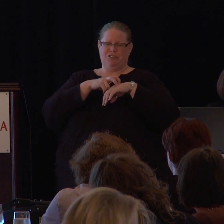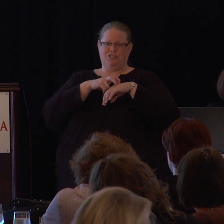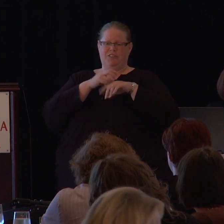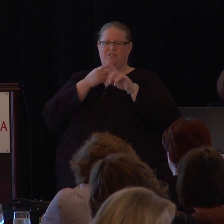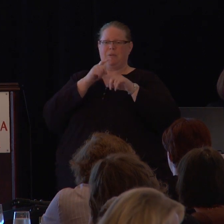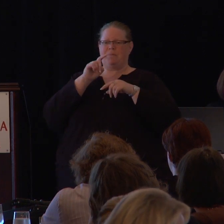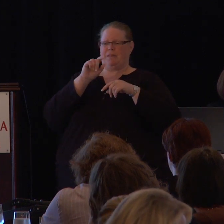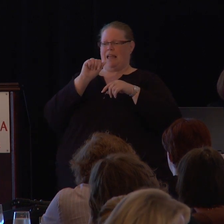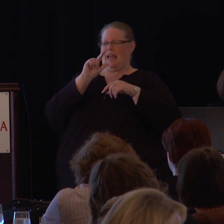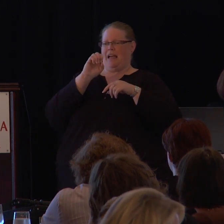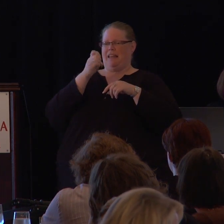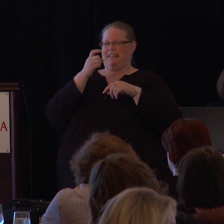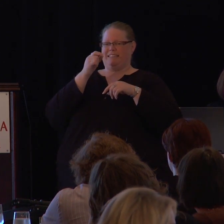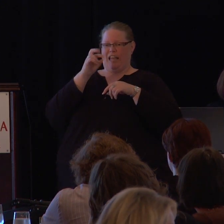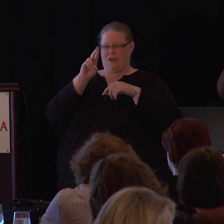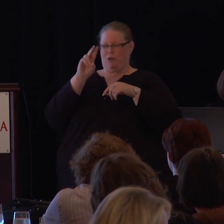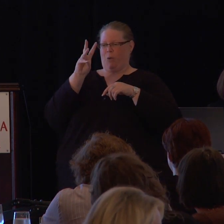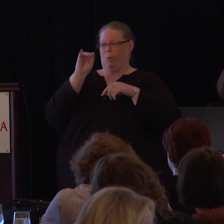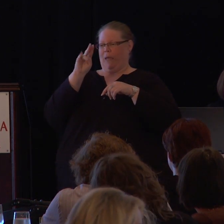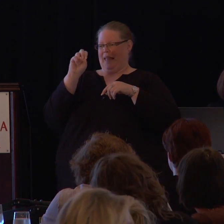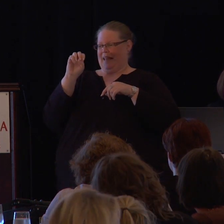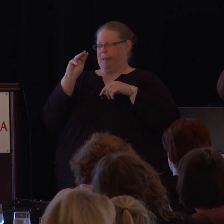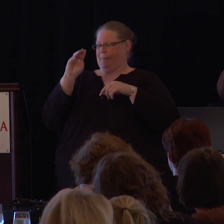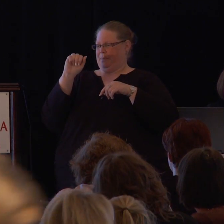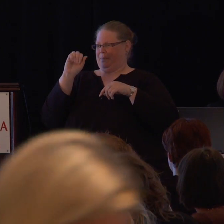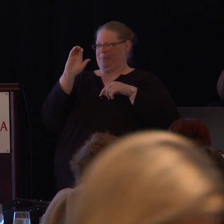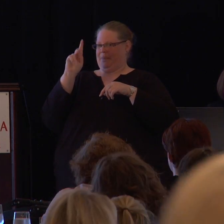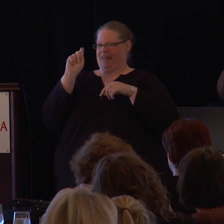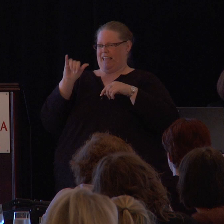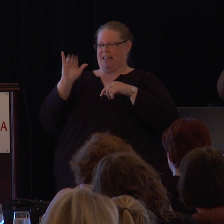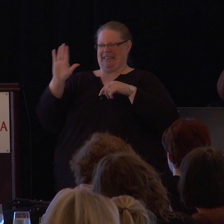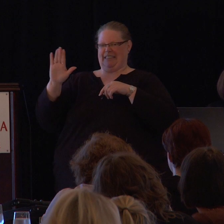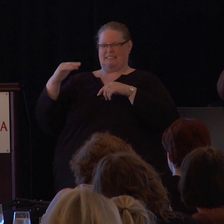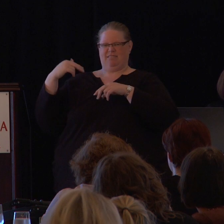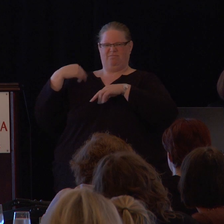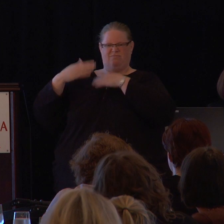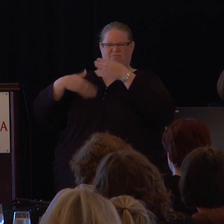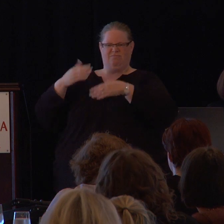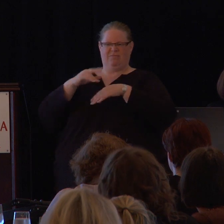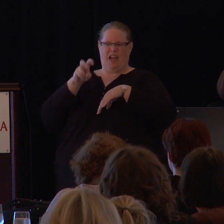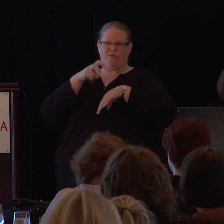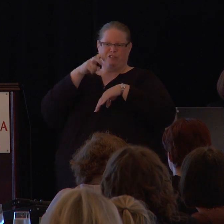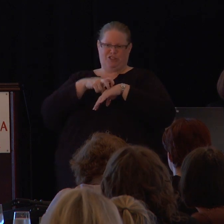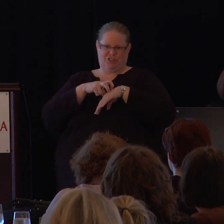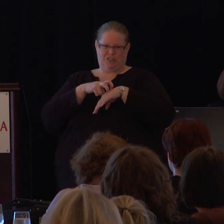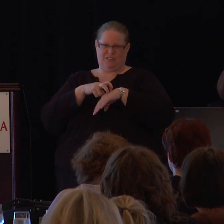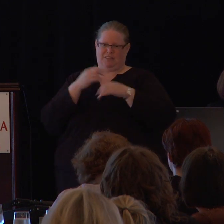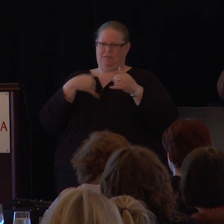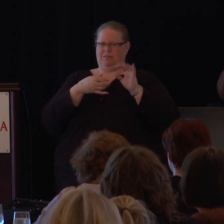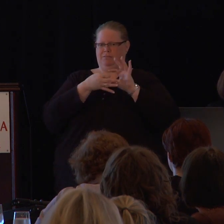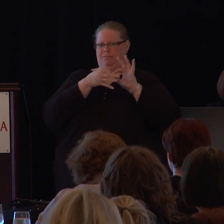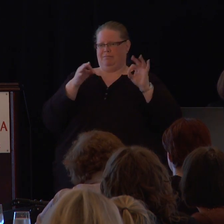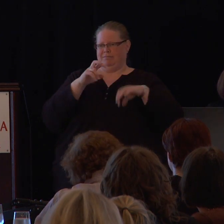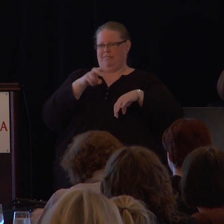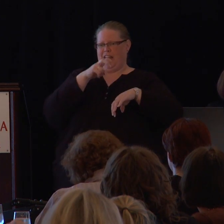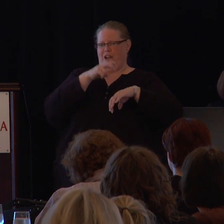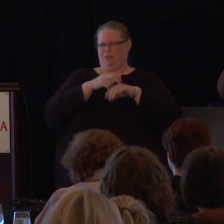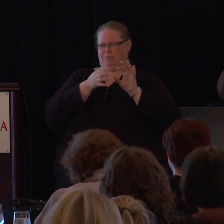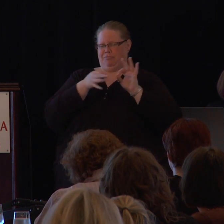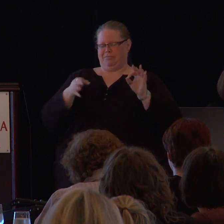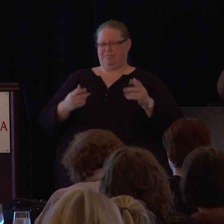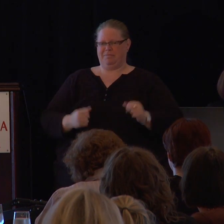Wayne MacKay's ancestral heritage, I would like to extend to him Céilt Míle